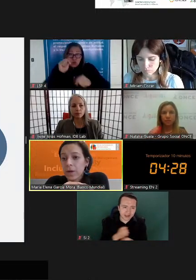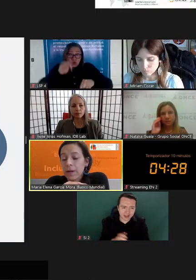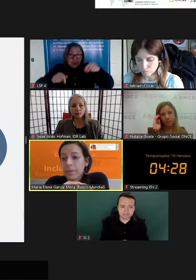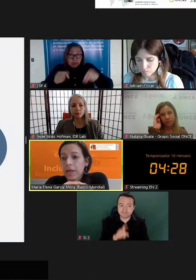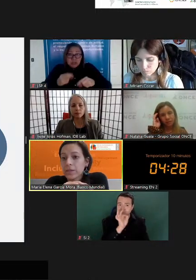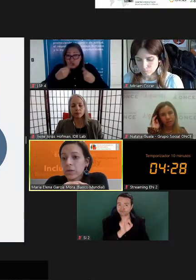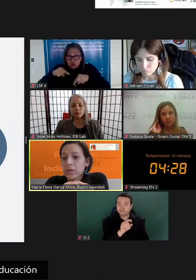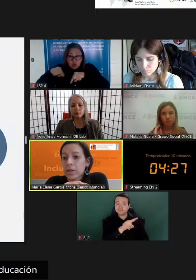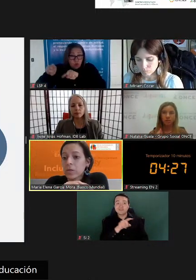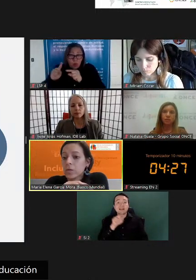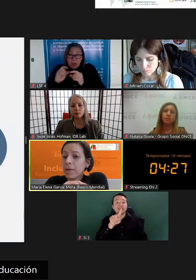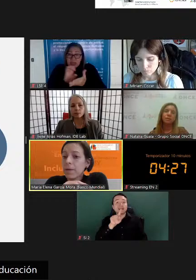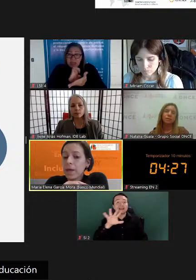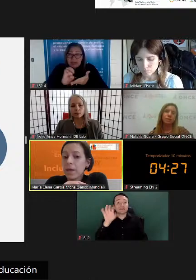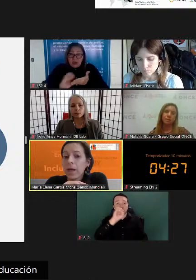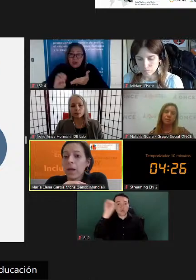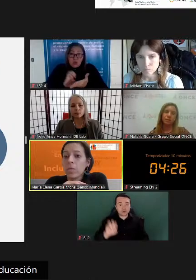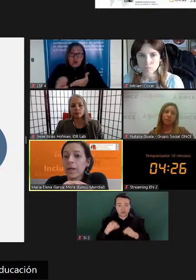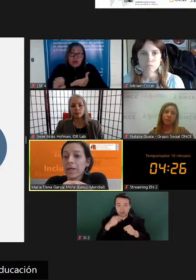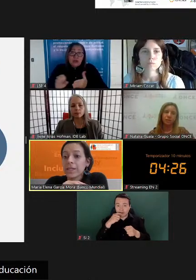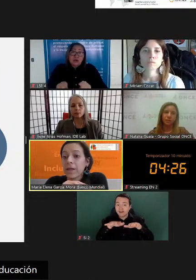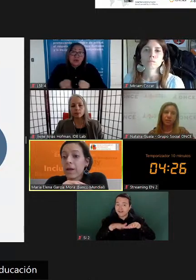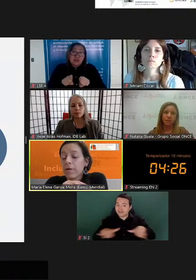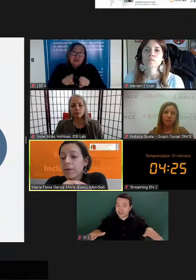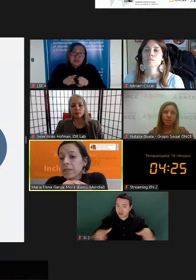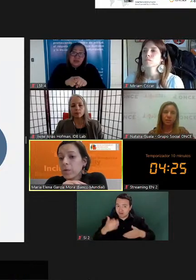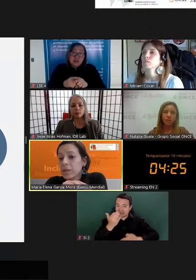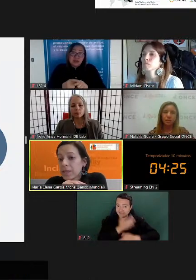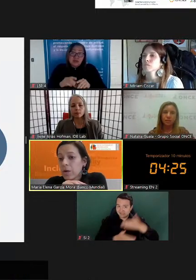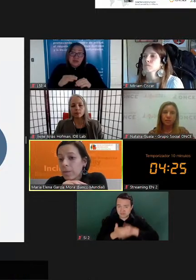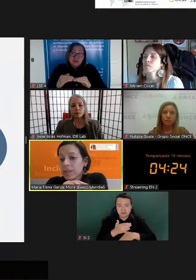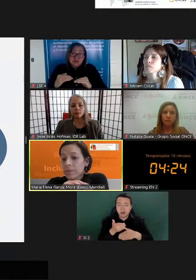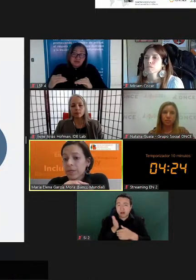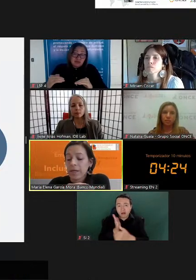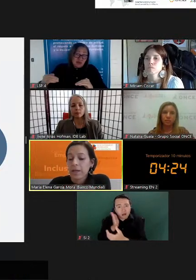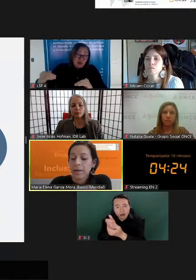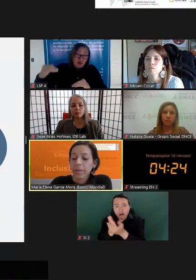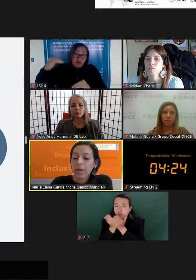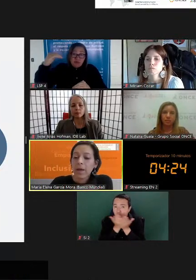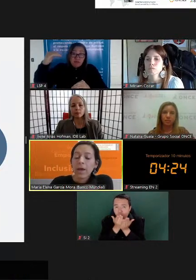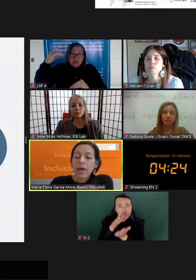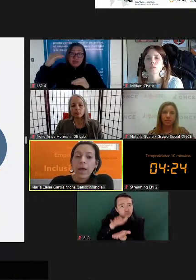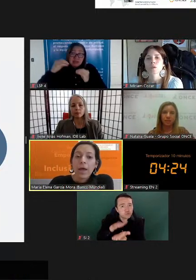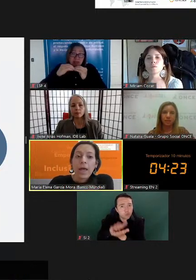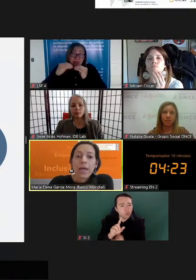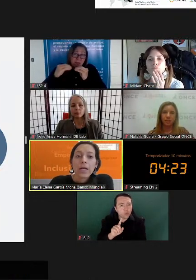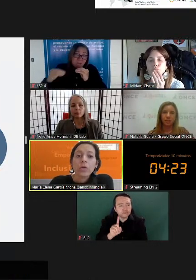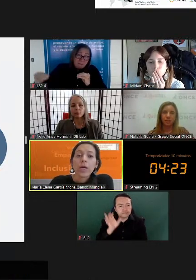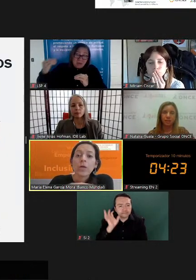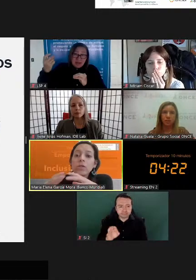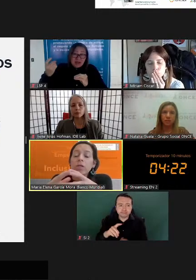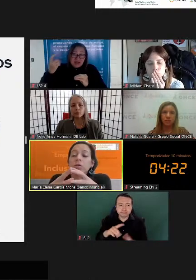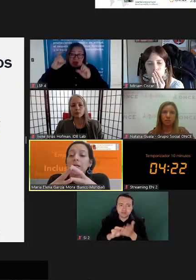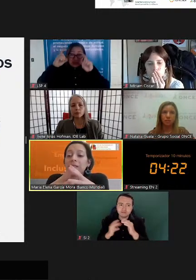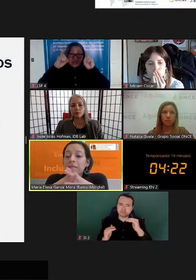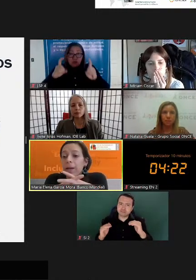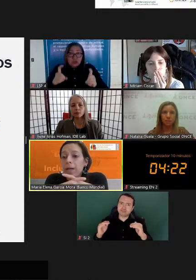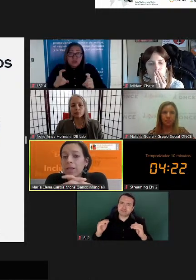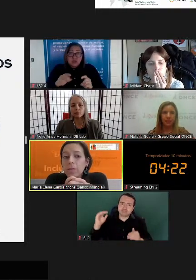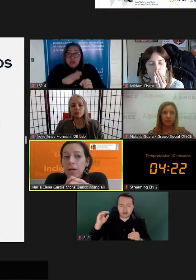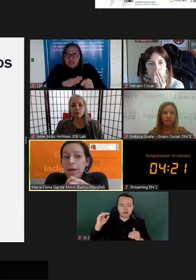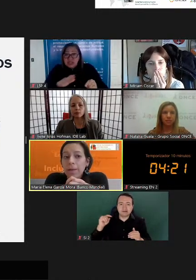completing uh regular formal education 15 of children with disabilities do not attend the school